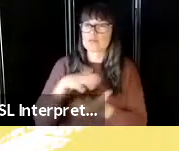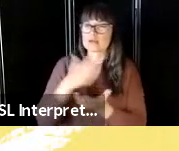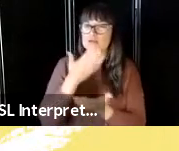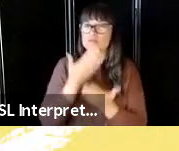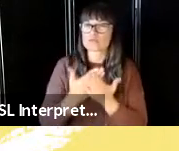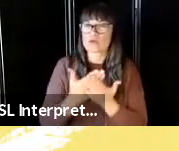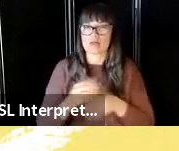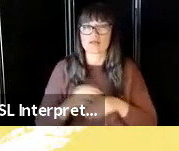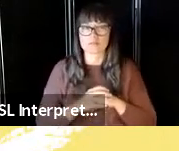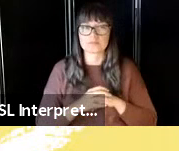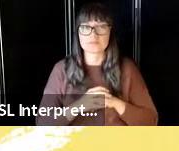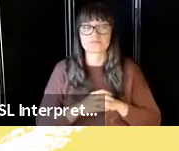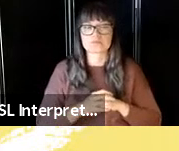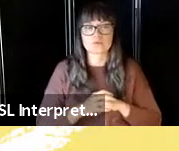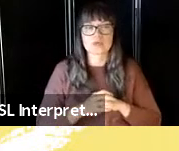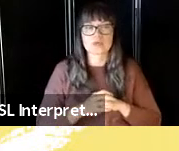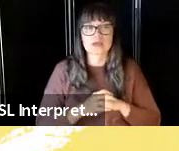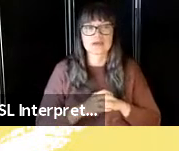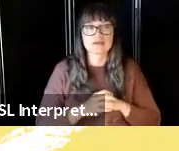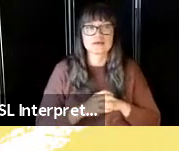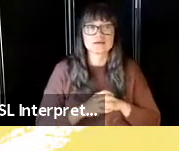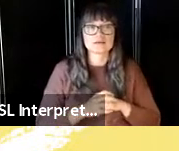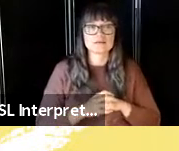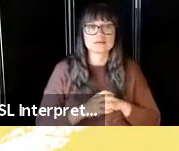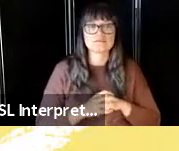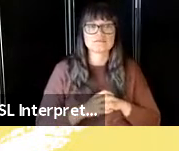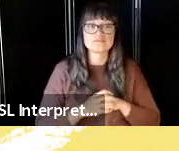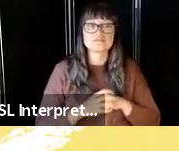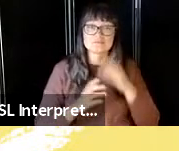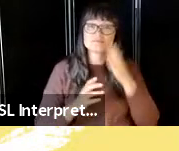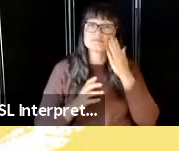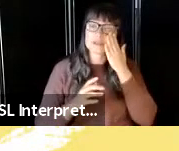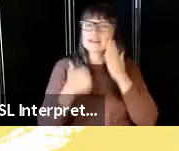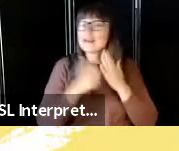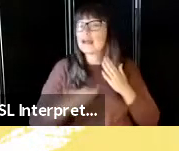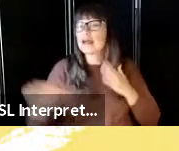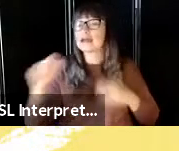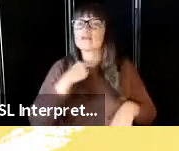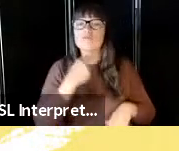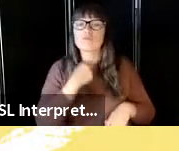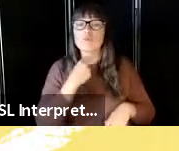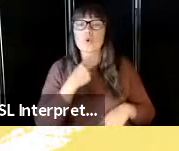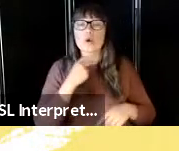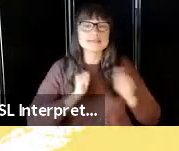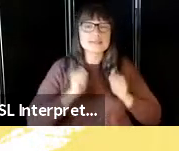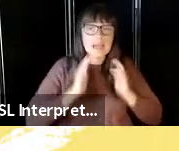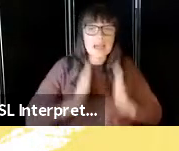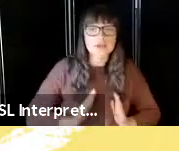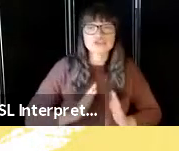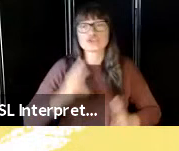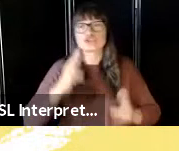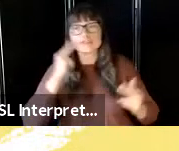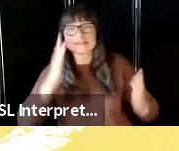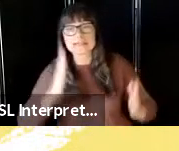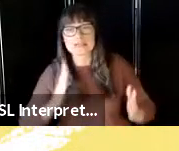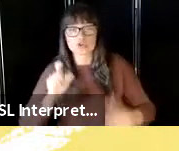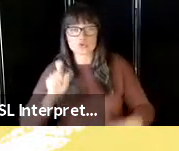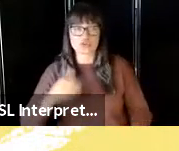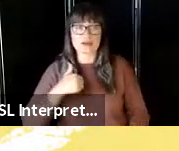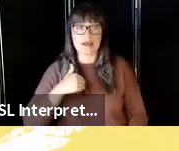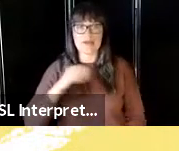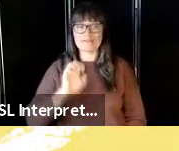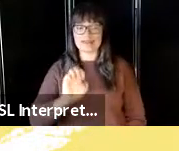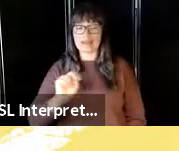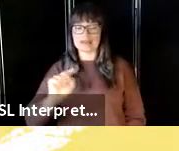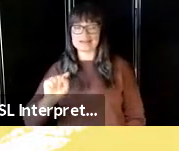in throaty behavior. And any singer or voiceover actor should absolutely have an ENT, an ear, nose, and